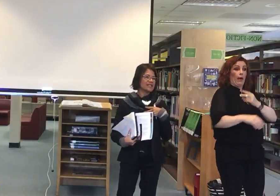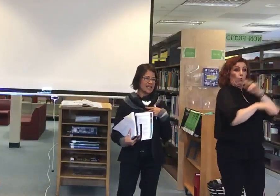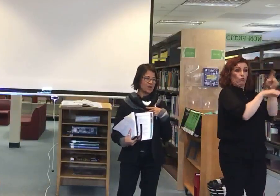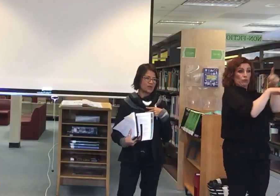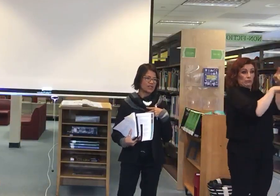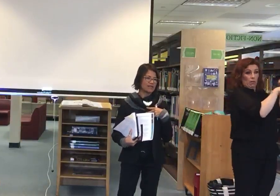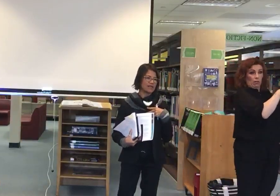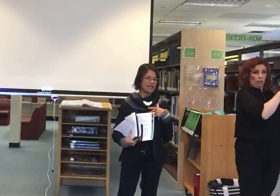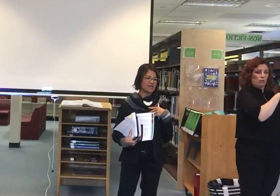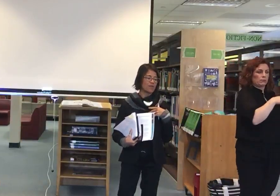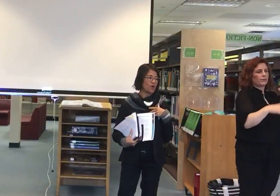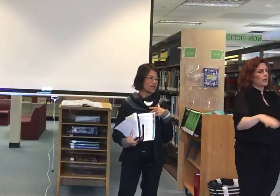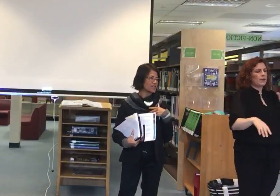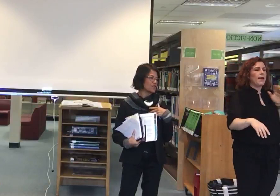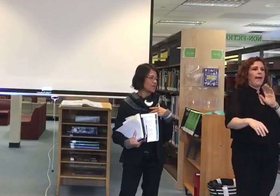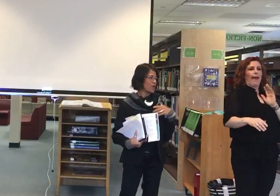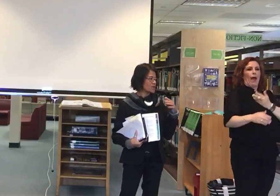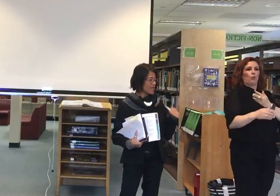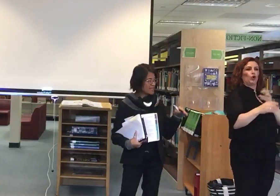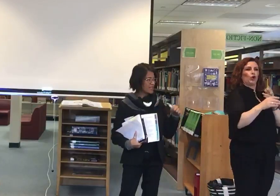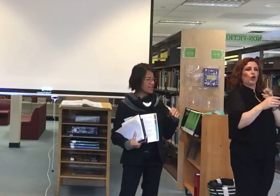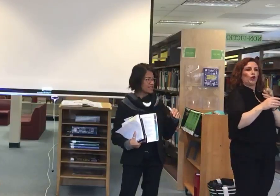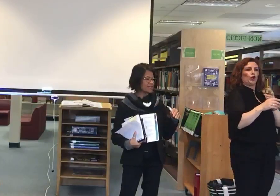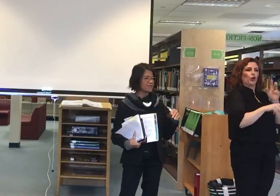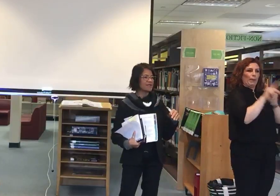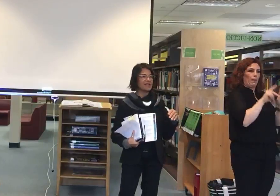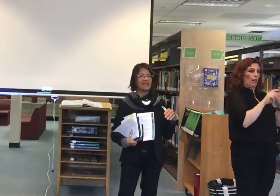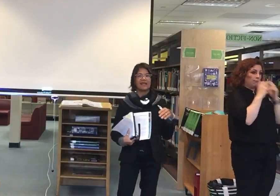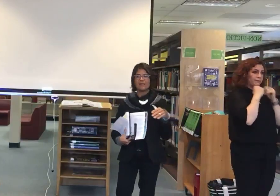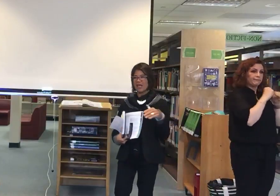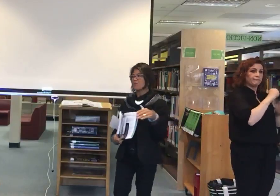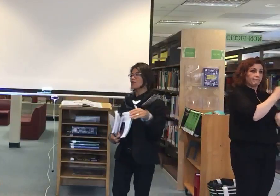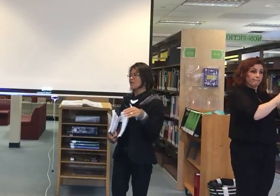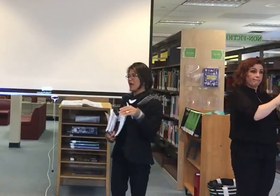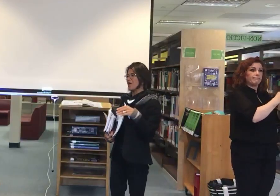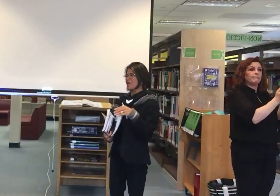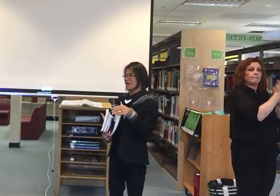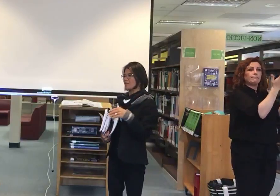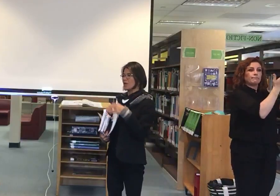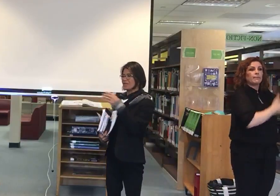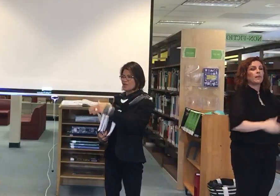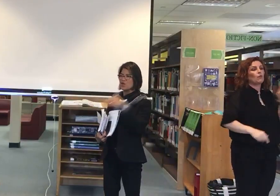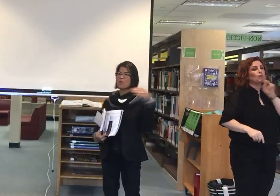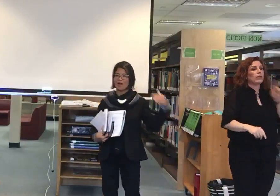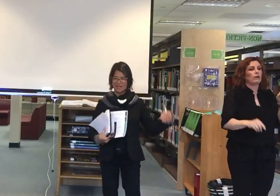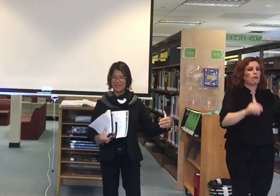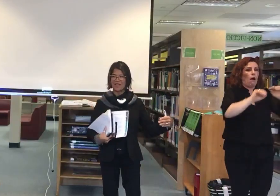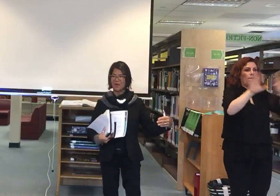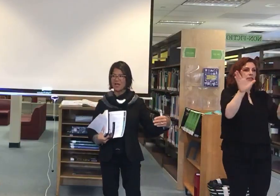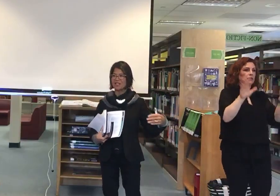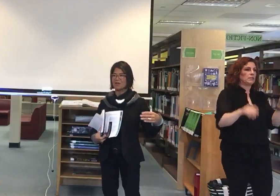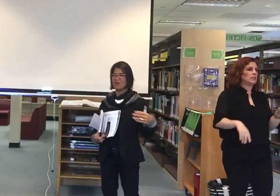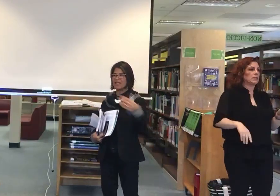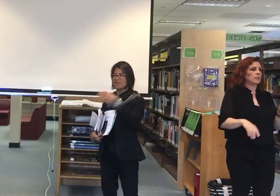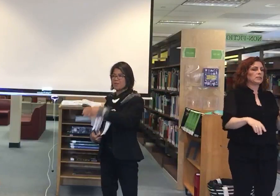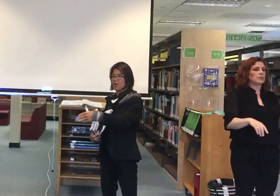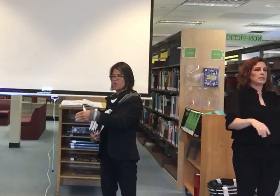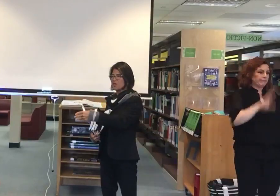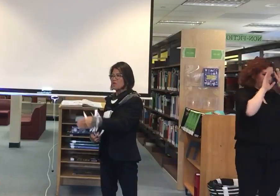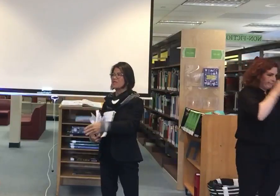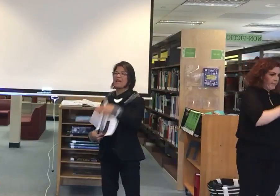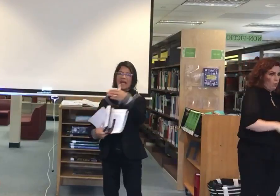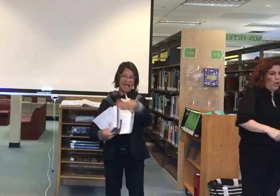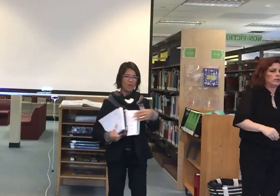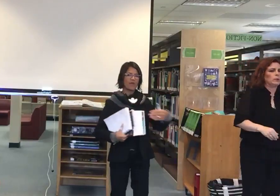principal stakeholders and support is to the post-secondary system, it became really apparent that there's two parts to the equation, and we need to